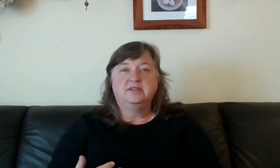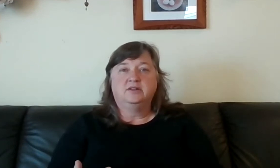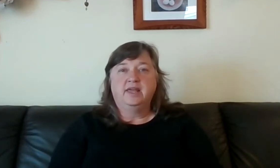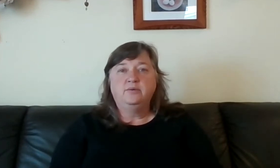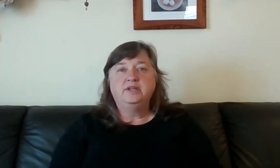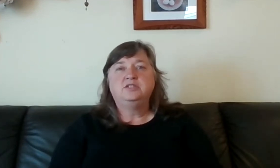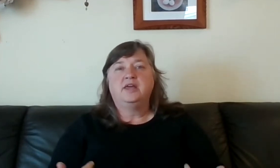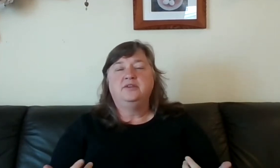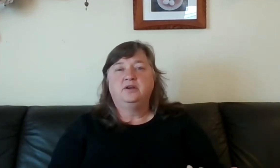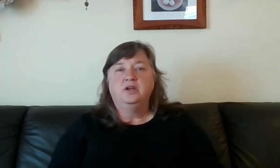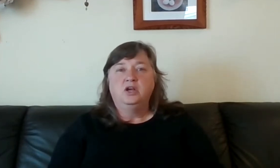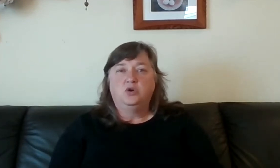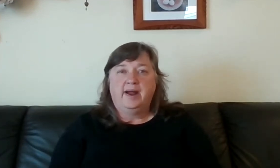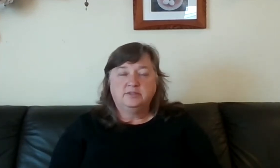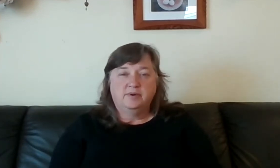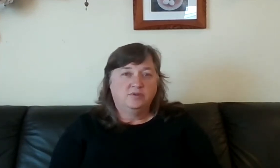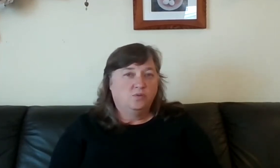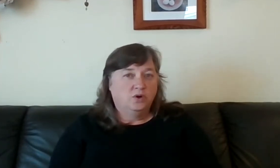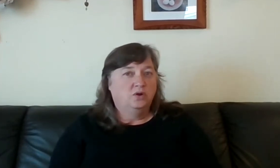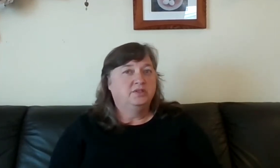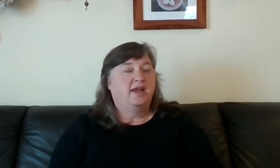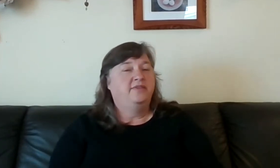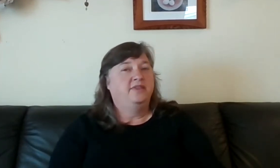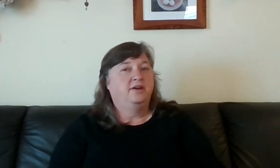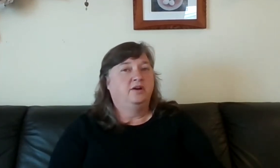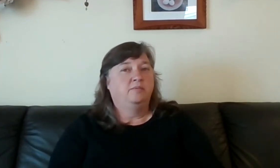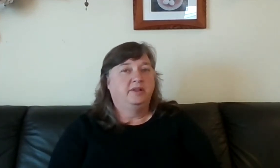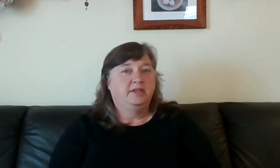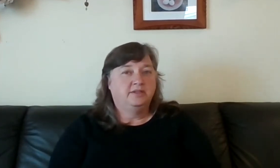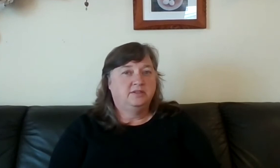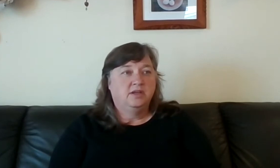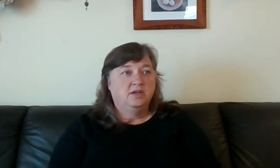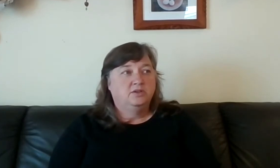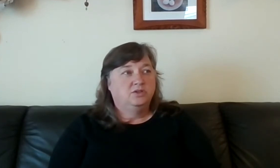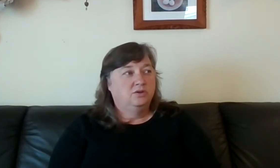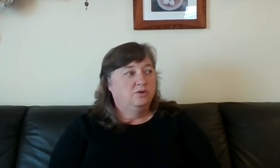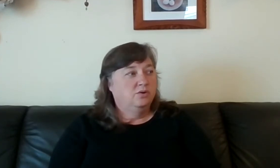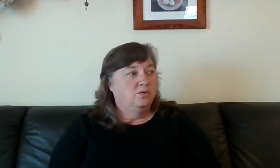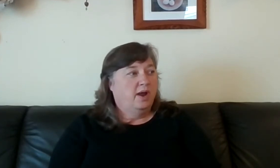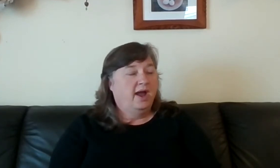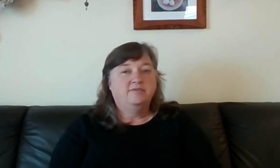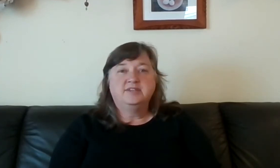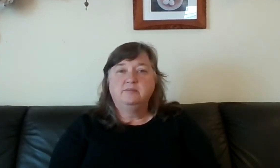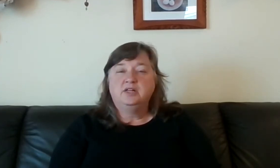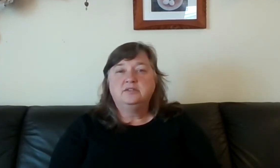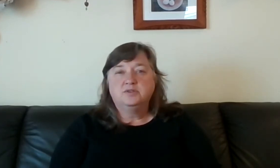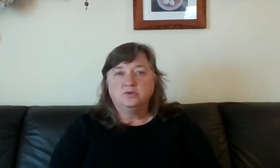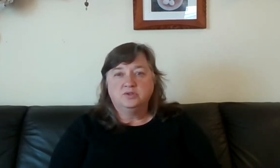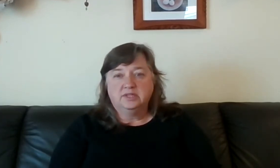their language and their grasp of the world and their ability to have the same kinds of social